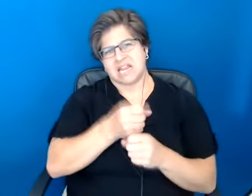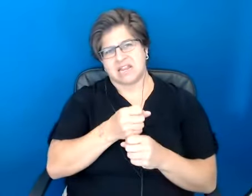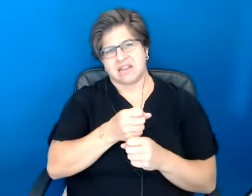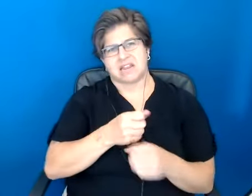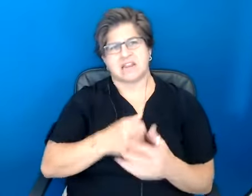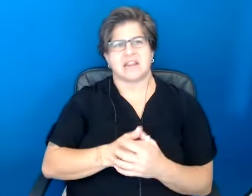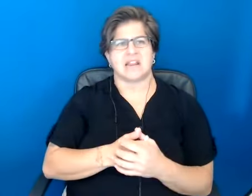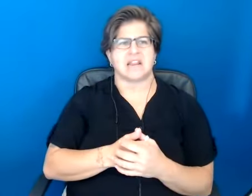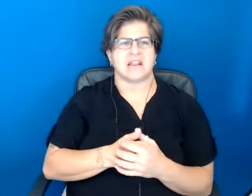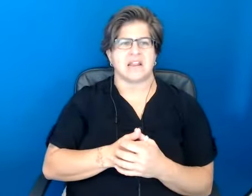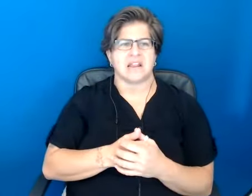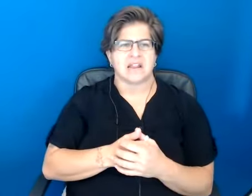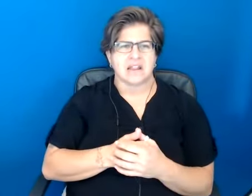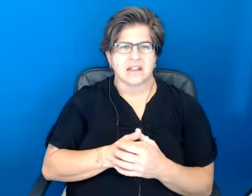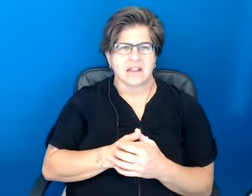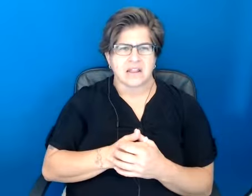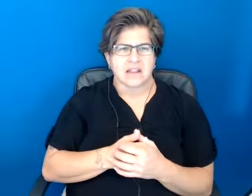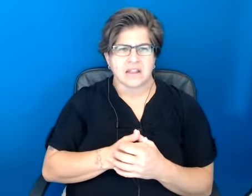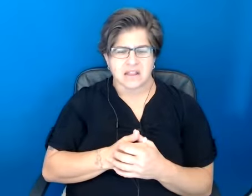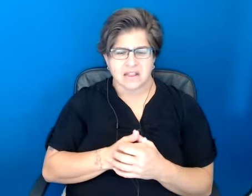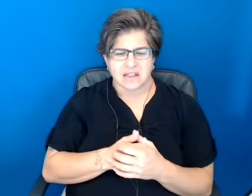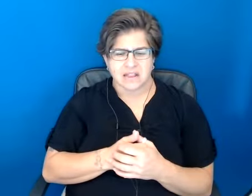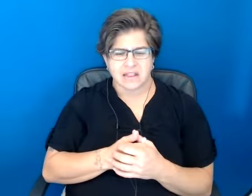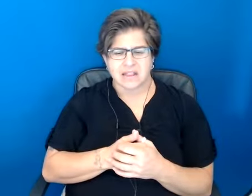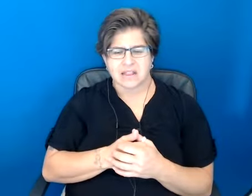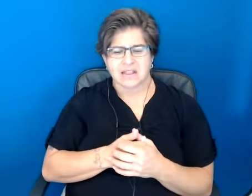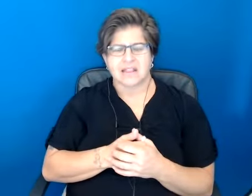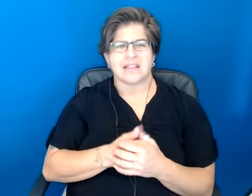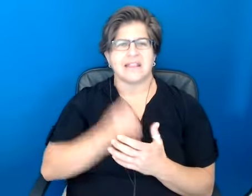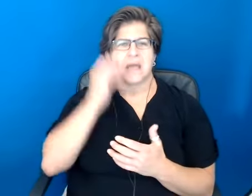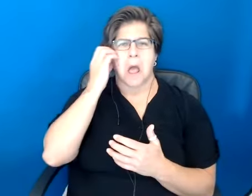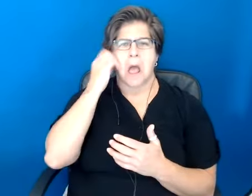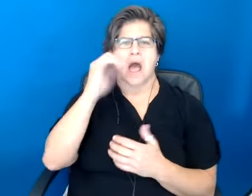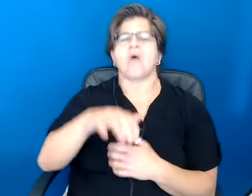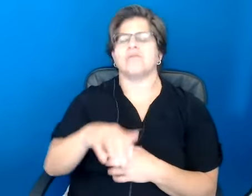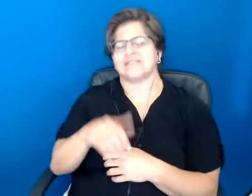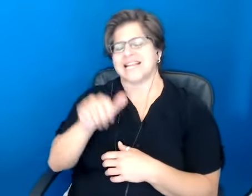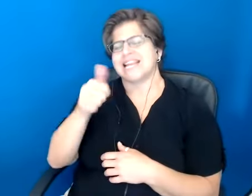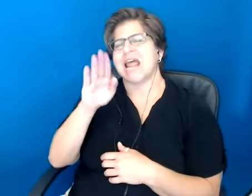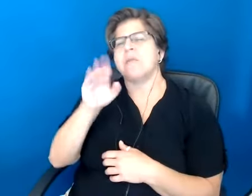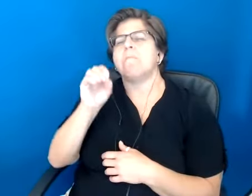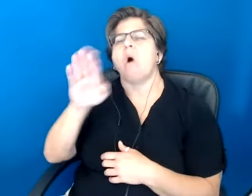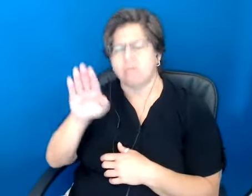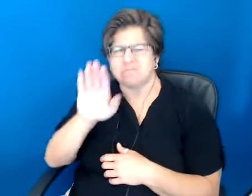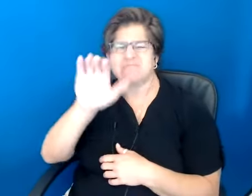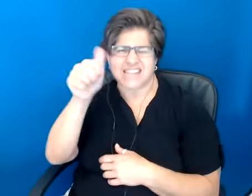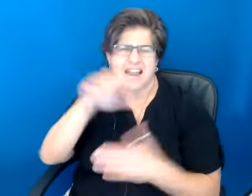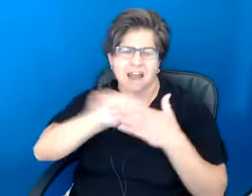I had just fell out with a guy that I'd went with for about a year. And I got a bet. Somebody bet me a 10